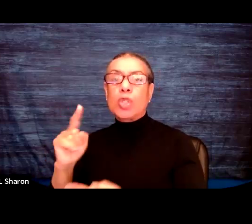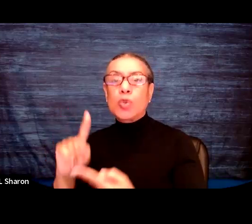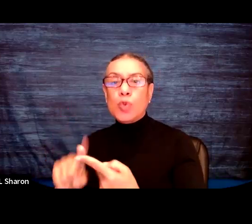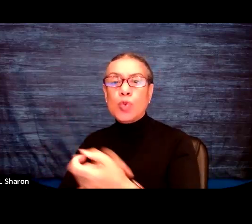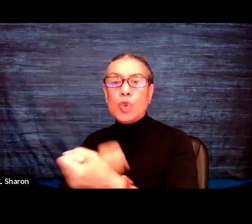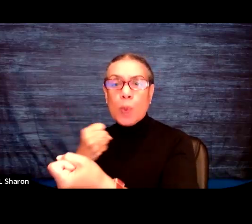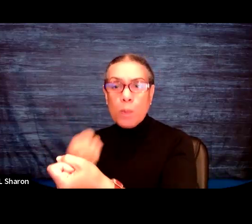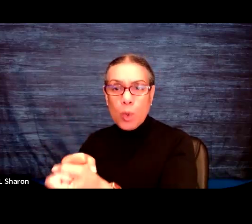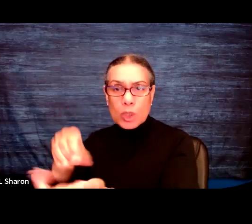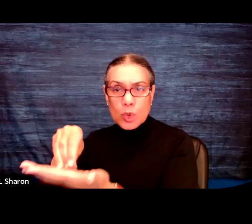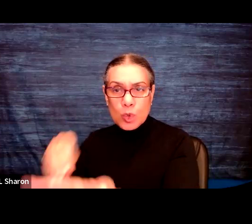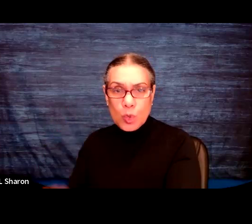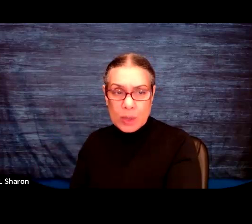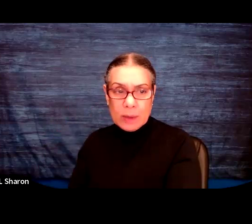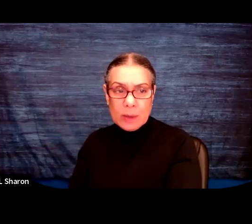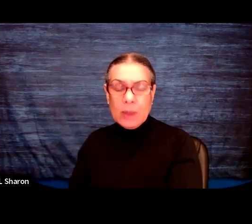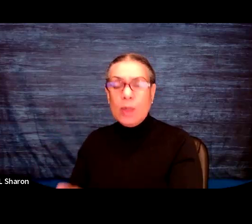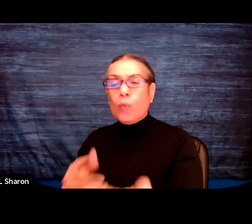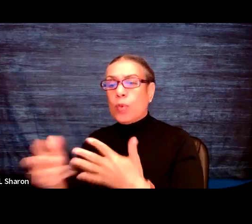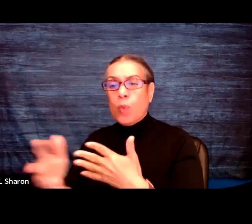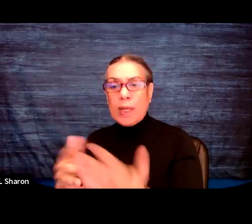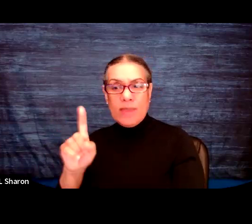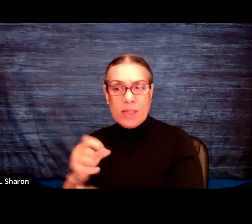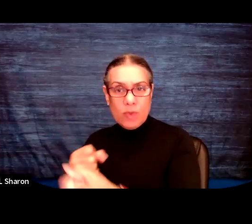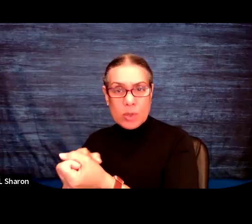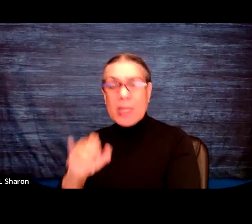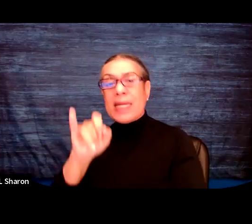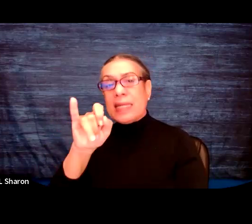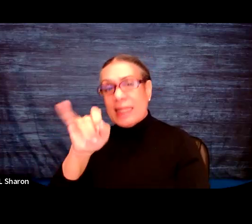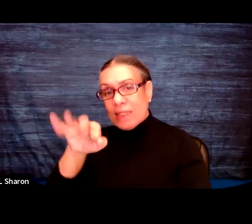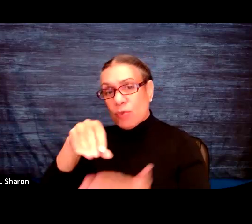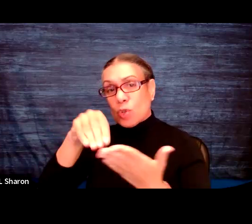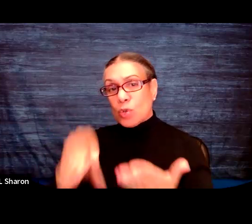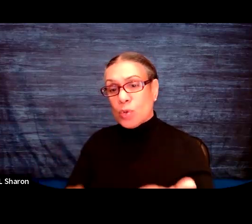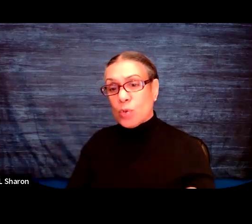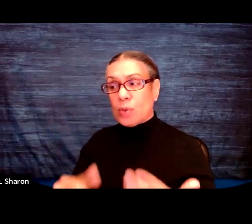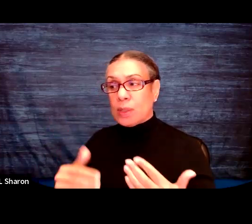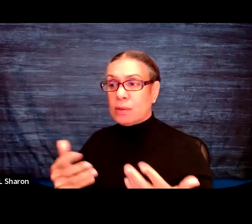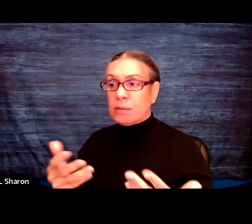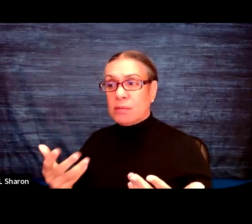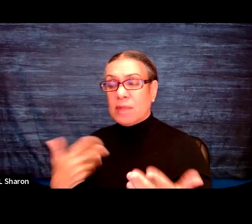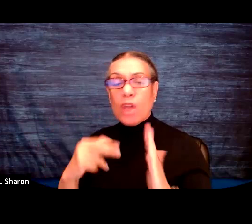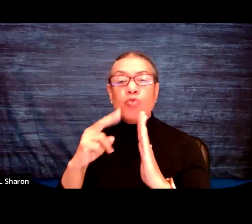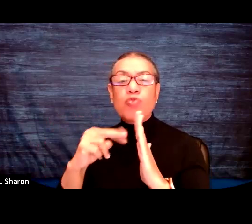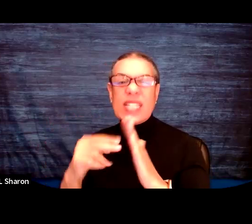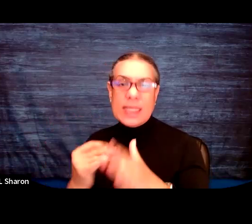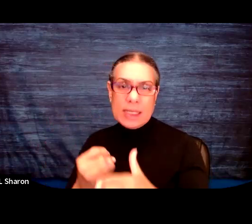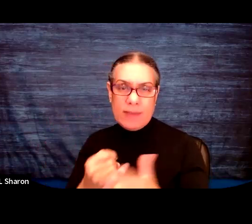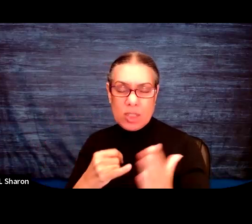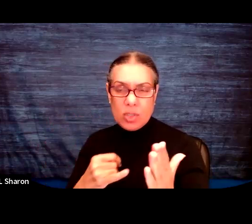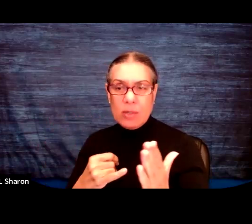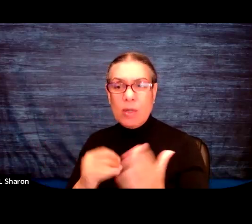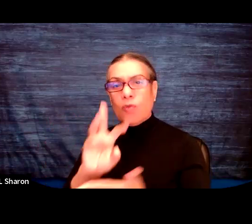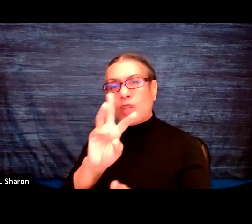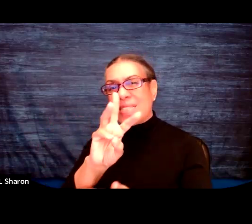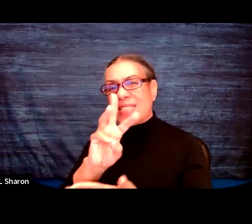and give them the extra supports they may need. If a student is getting, for example, reading intervention for 6 to